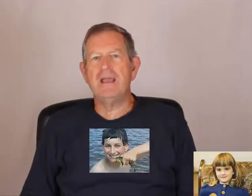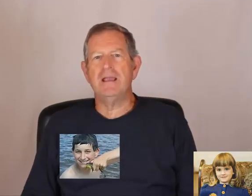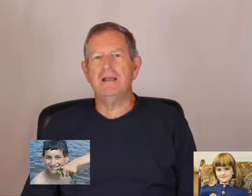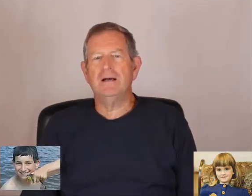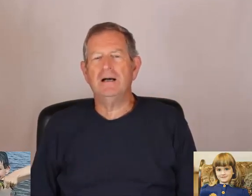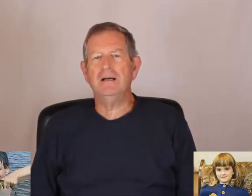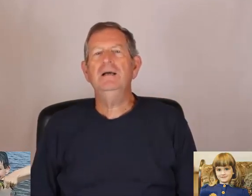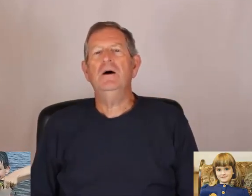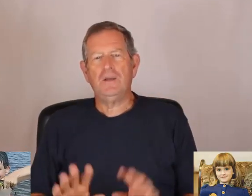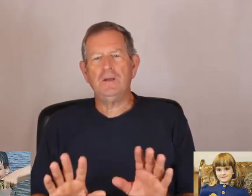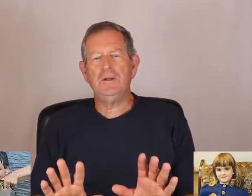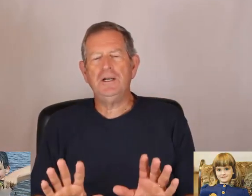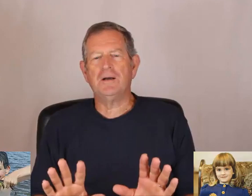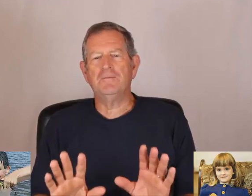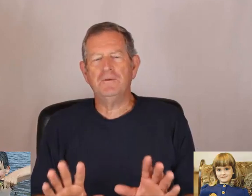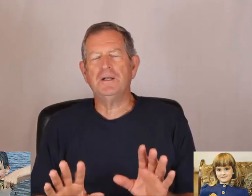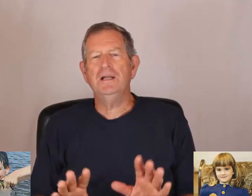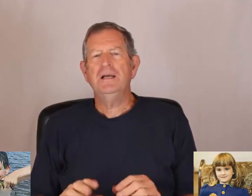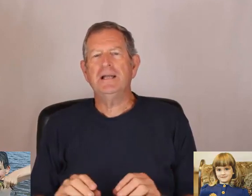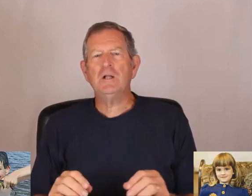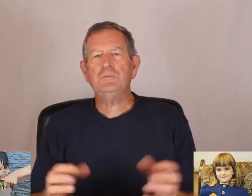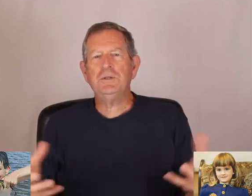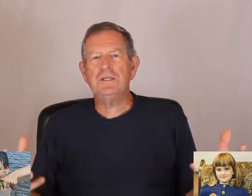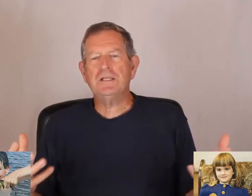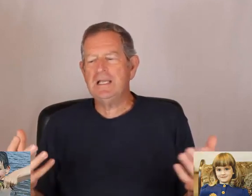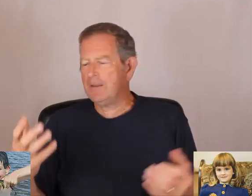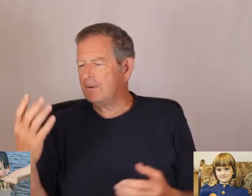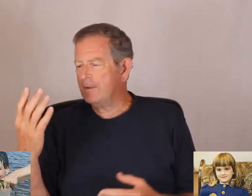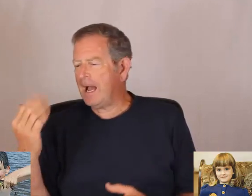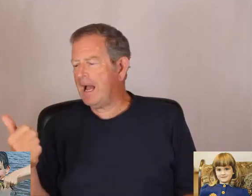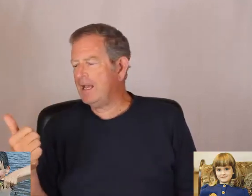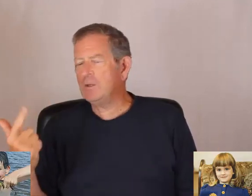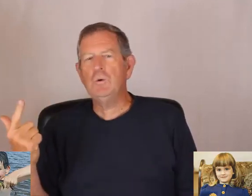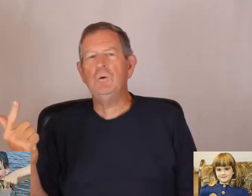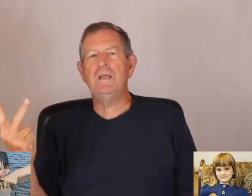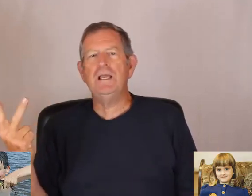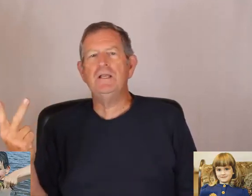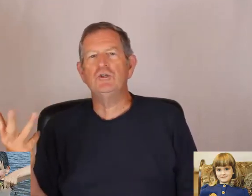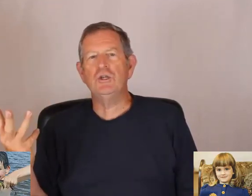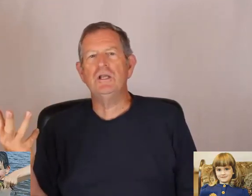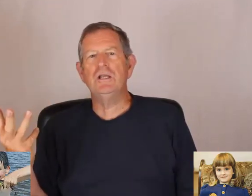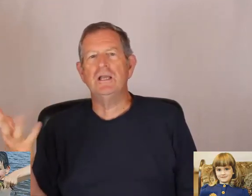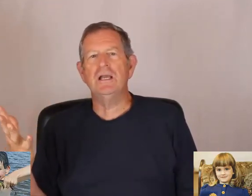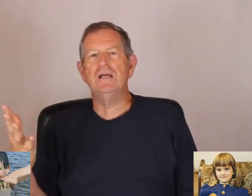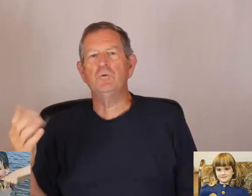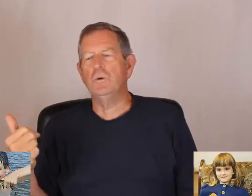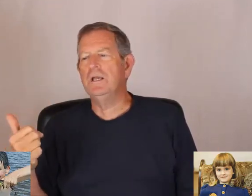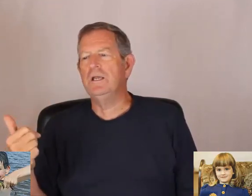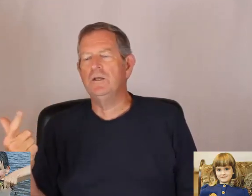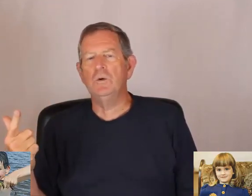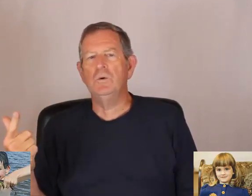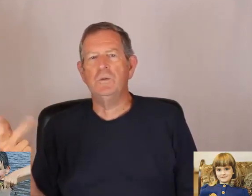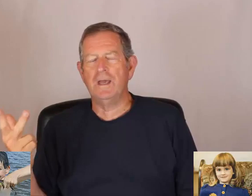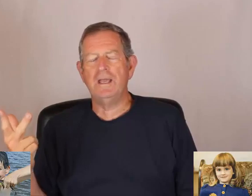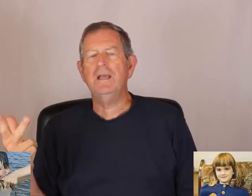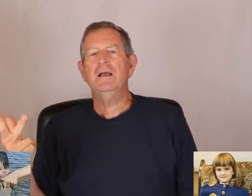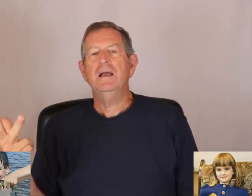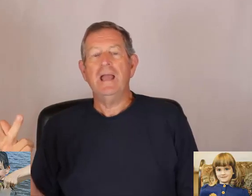They. Okay, good enough. Good. Now let's put these together. I, you, he, she, it, we, you, they,